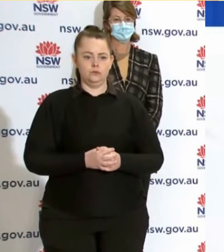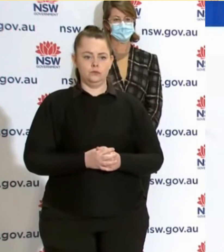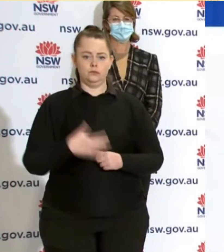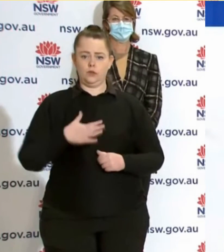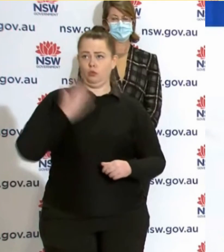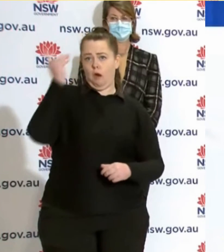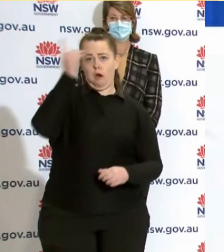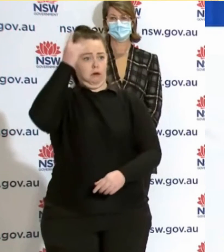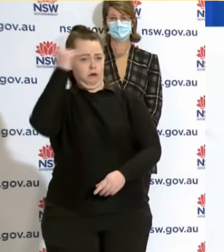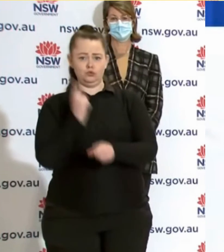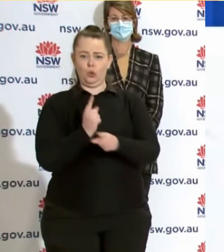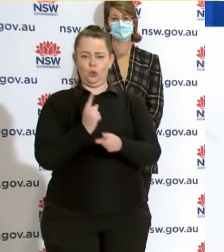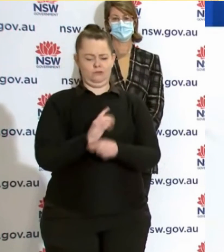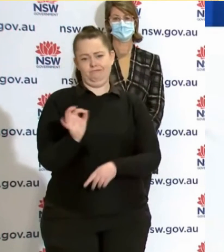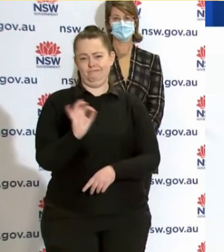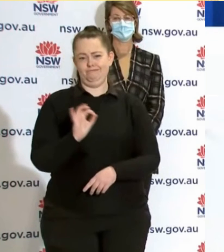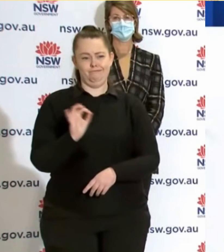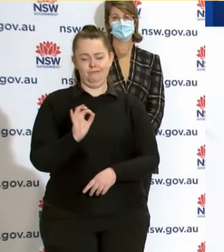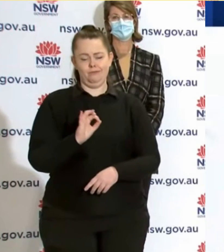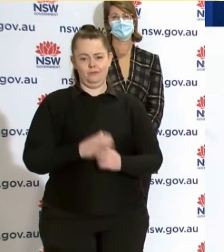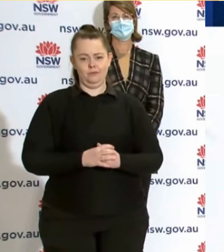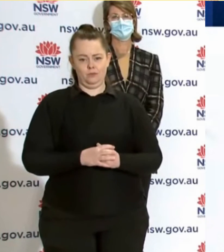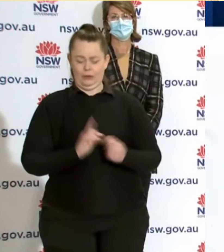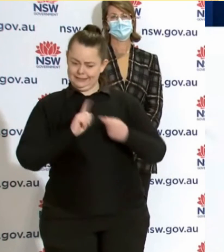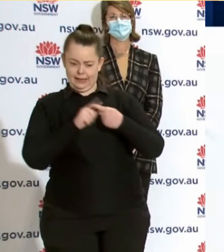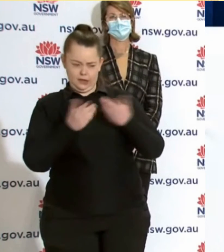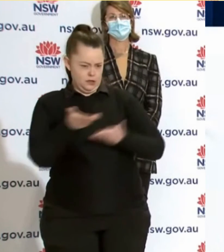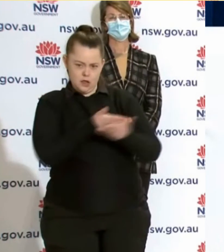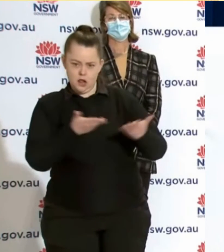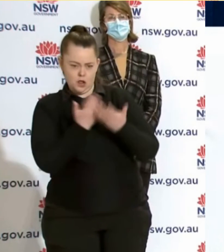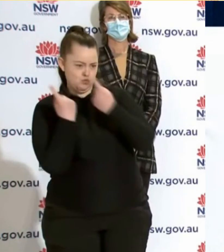the top of my head in a press conference. We are working this through